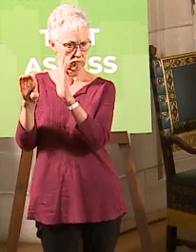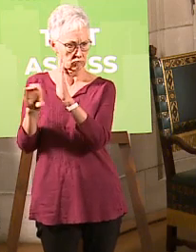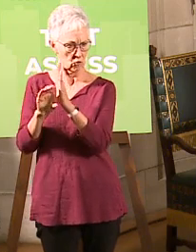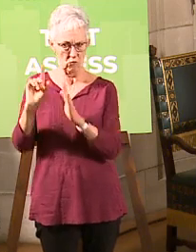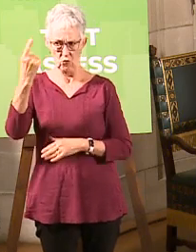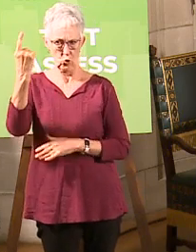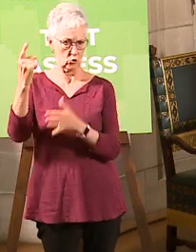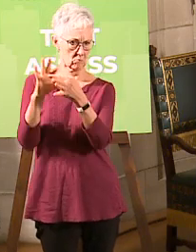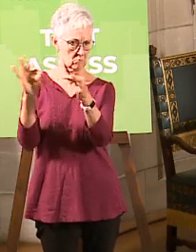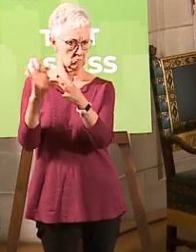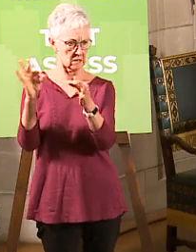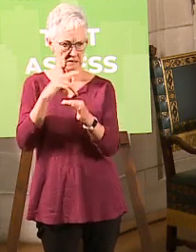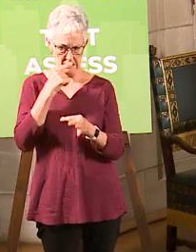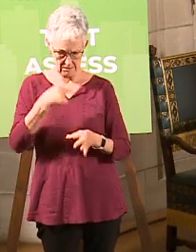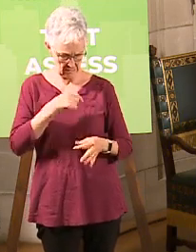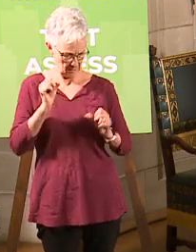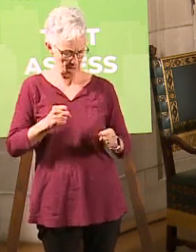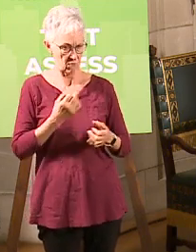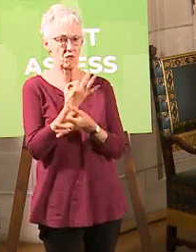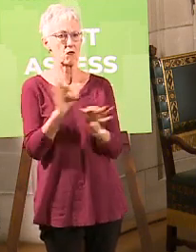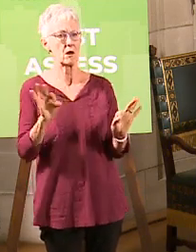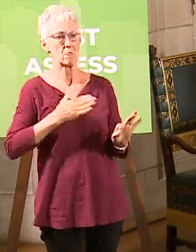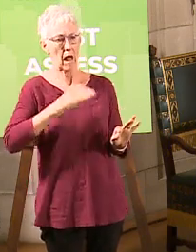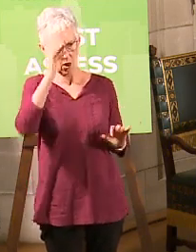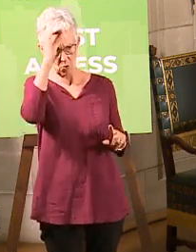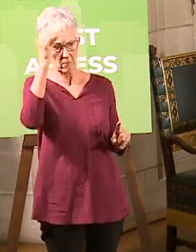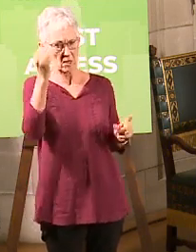to, again, think about the events of this weekend